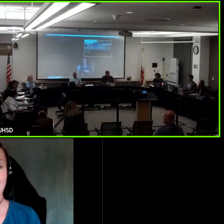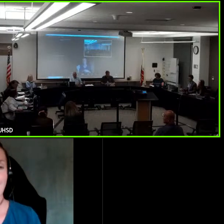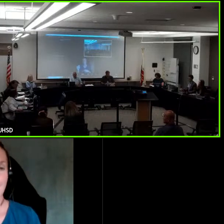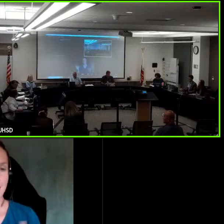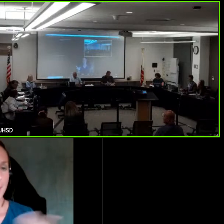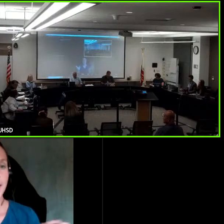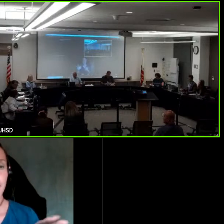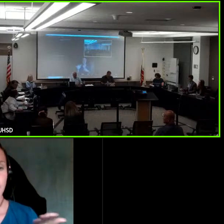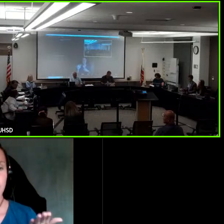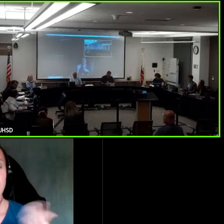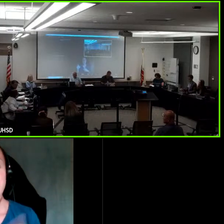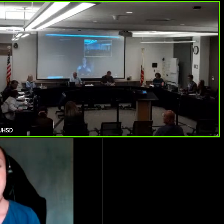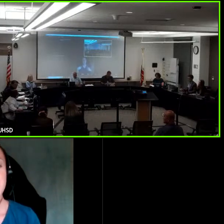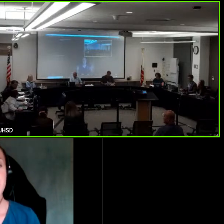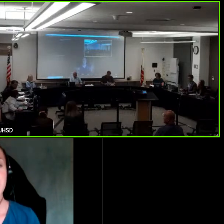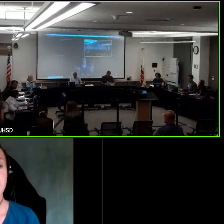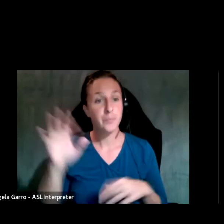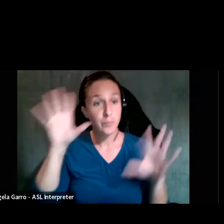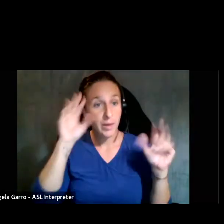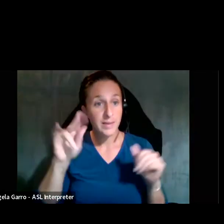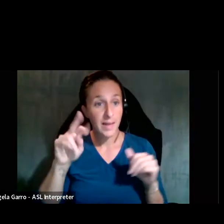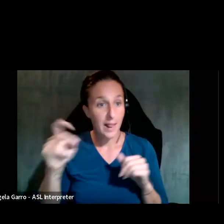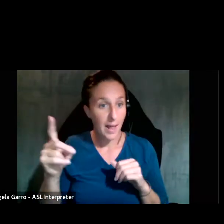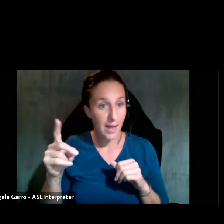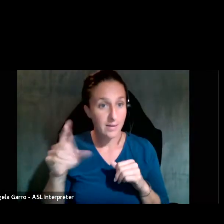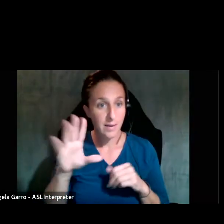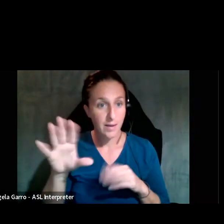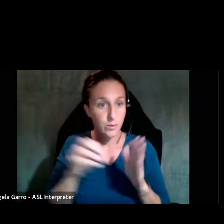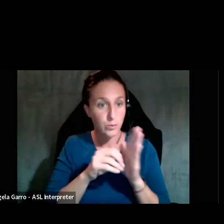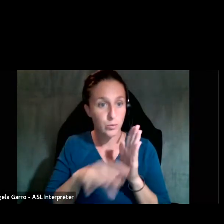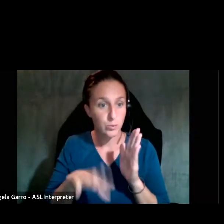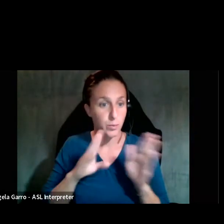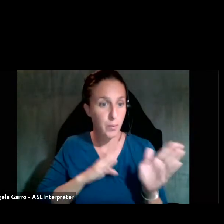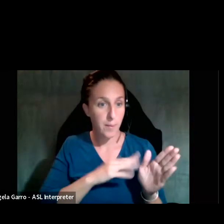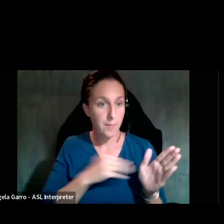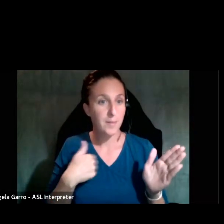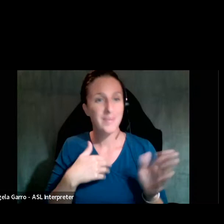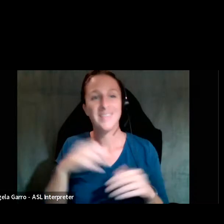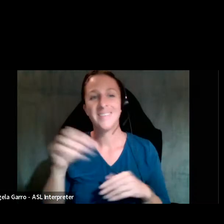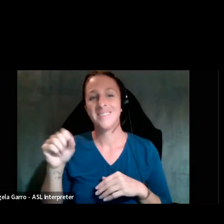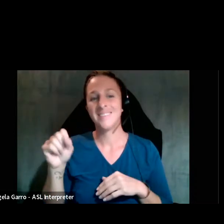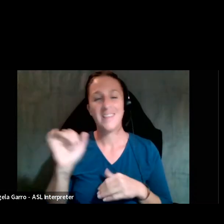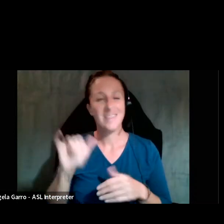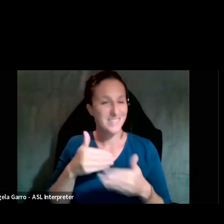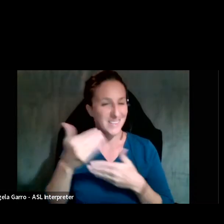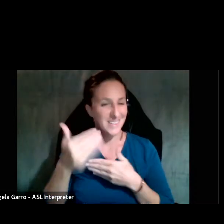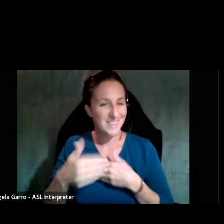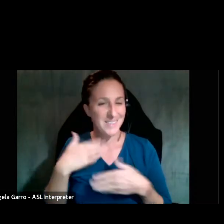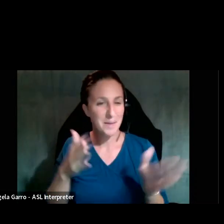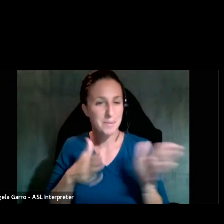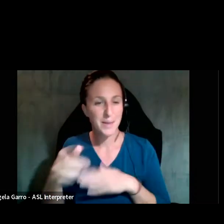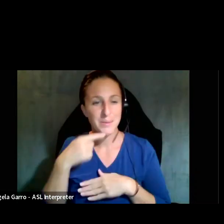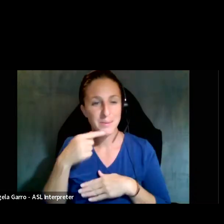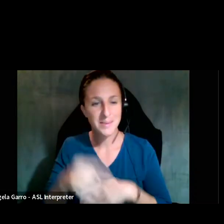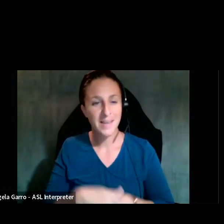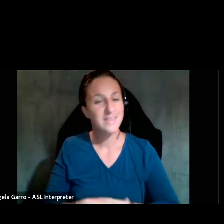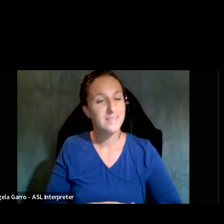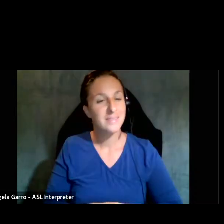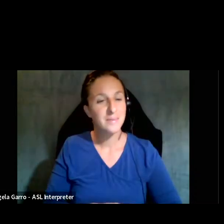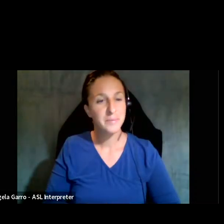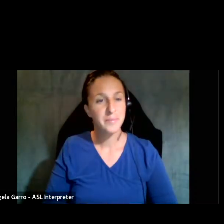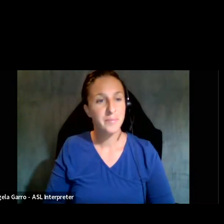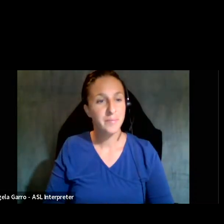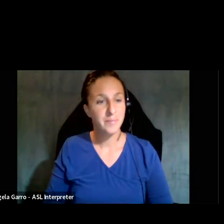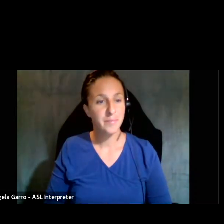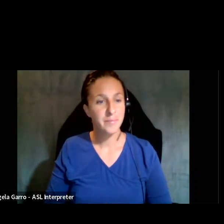right. So our President Land and your student board member. I was just, yeah, that was the next thing I was going to say.